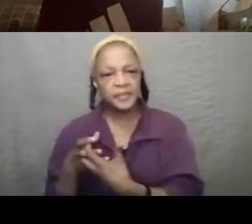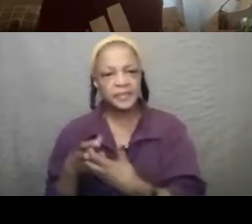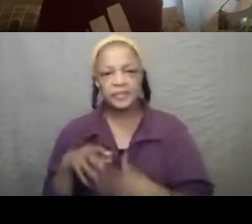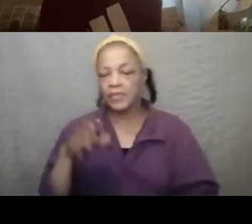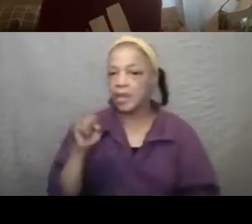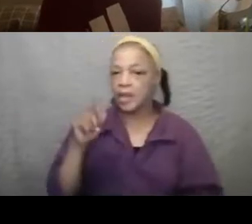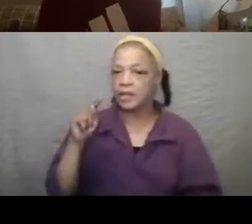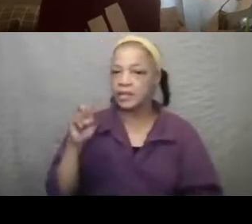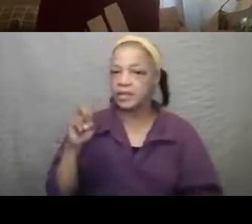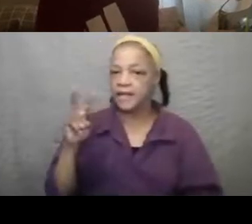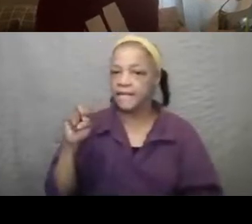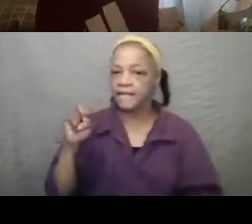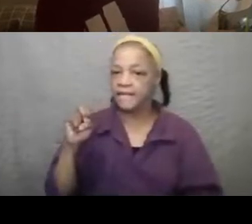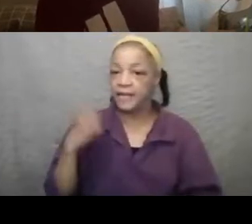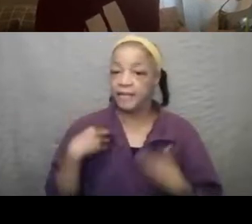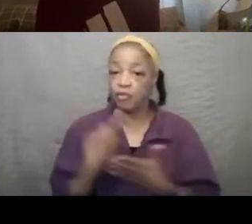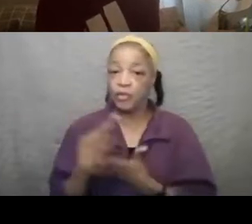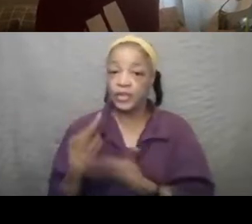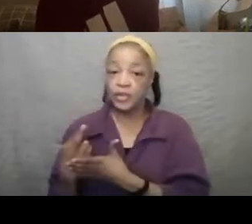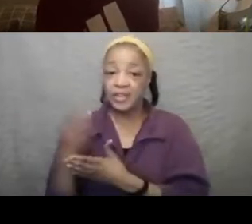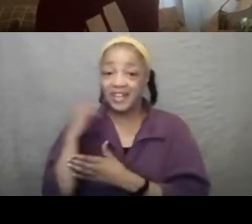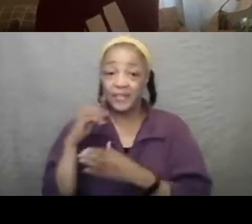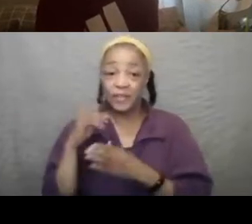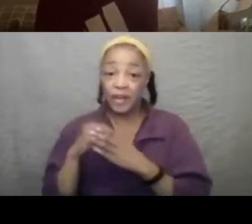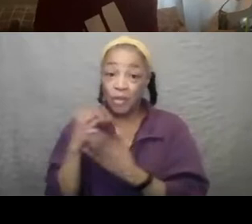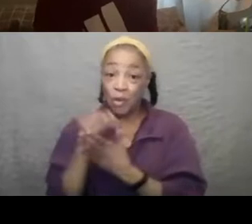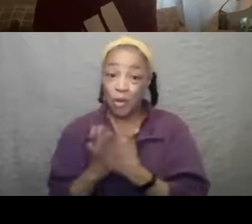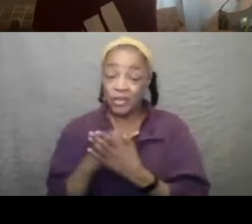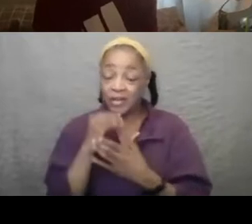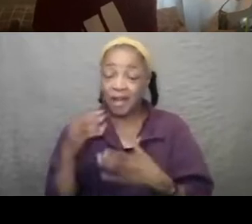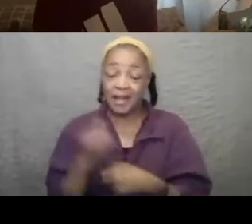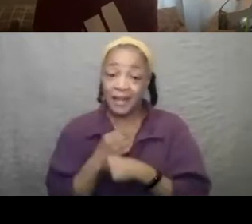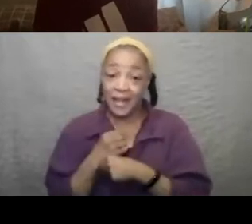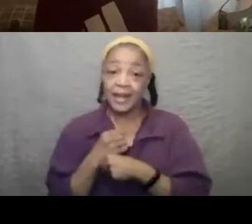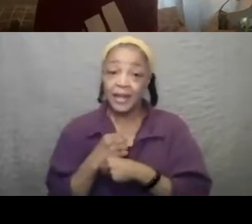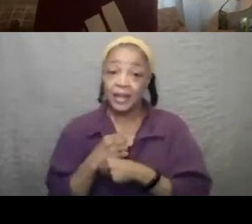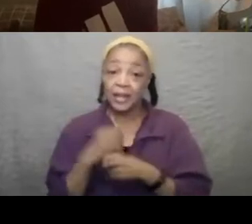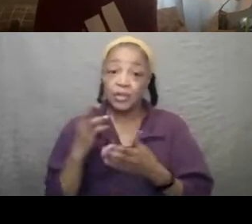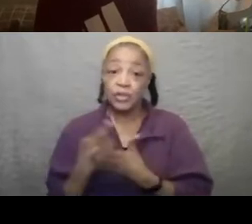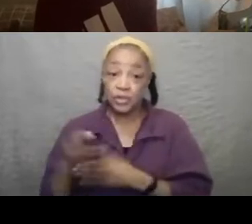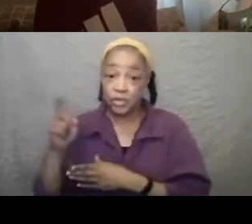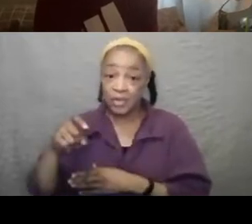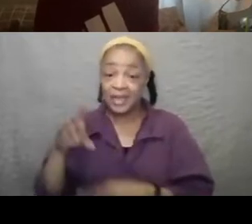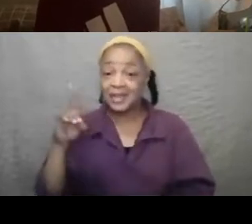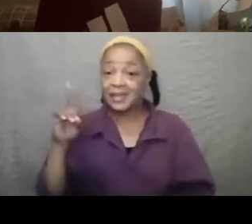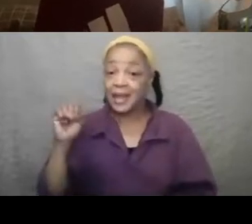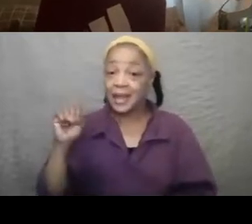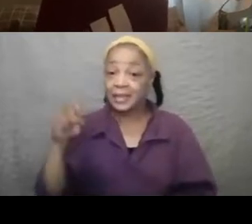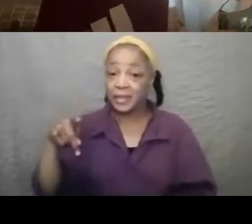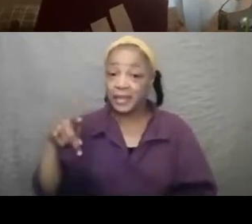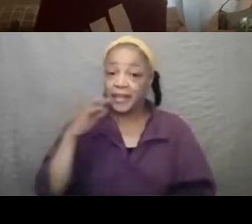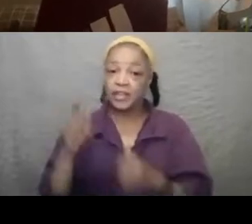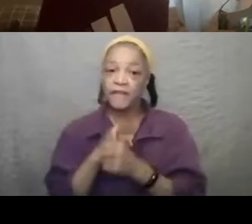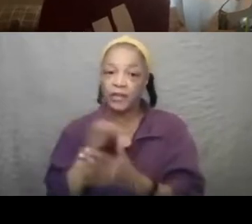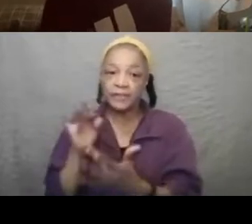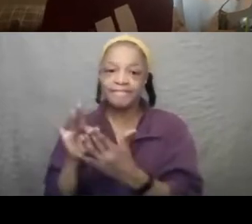There are resources. If you're part of a course and you're not getting your accommodations, DSP are your first port of call. If you're in your job and you're not